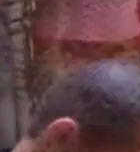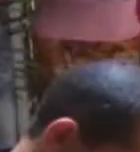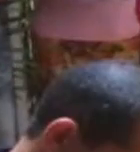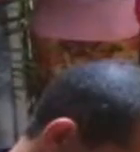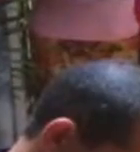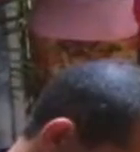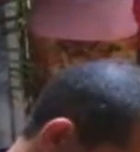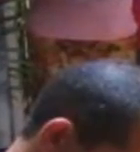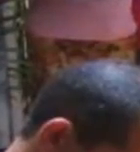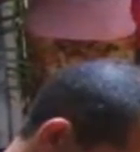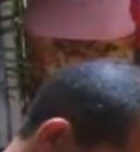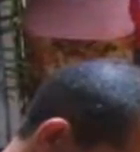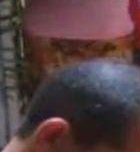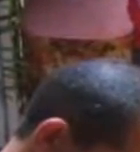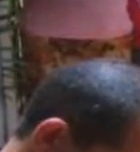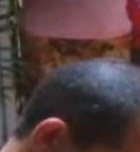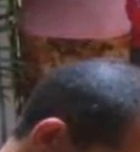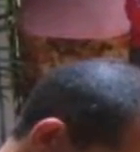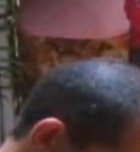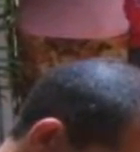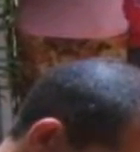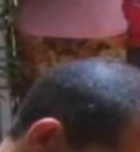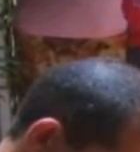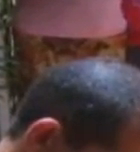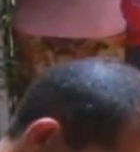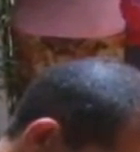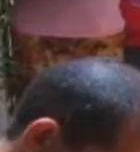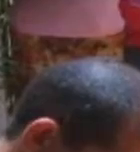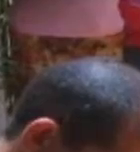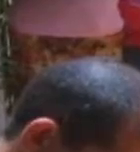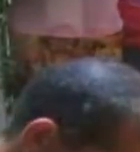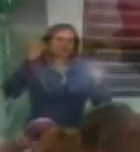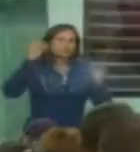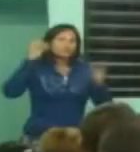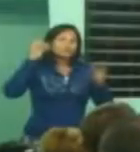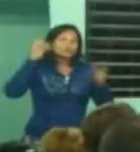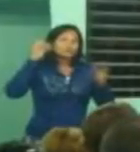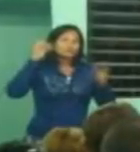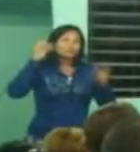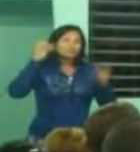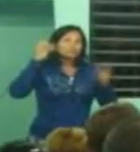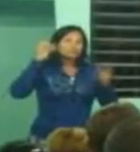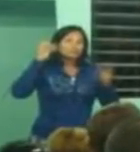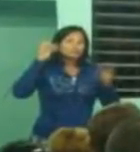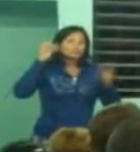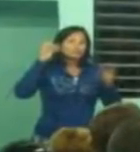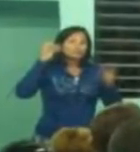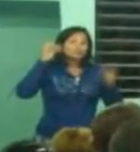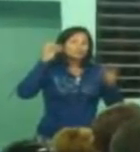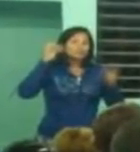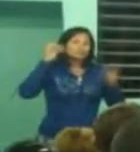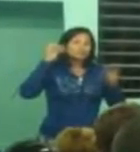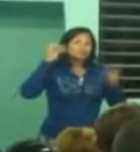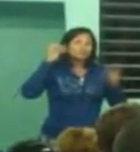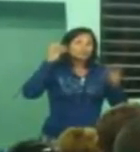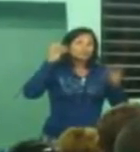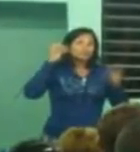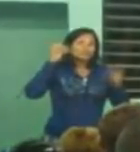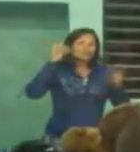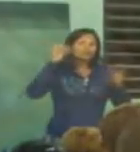are currently partnering with 365 local churches. Our partnerships with the churches, communities, and government have allowed us to